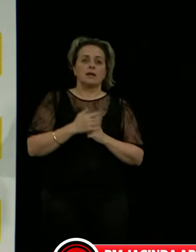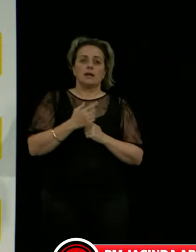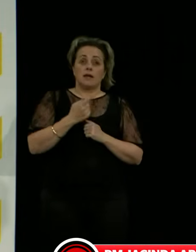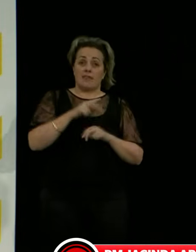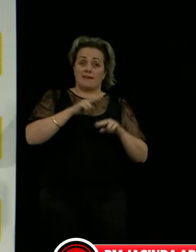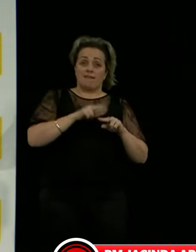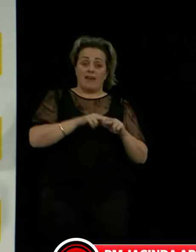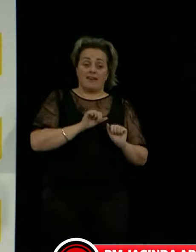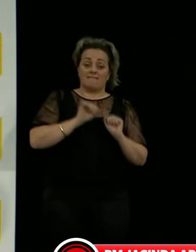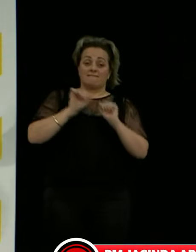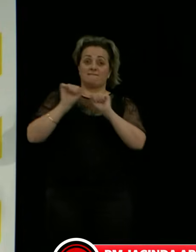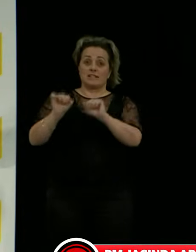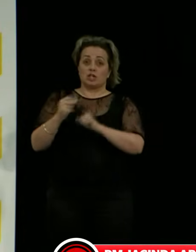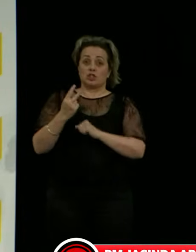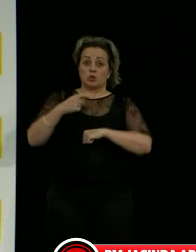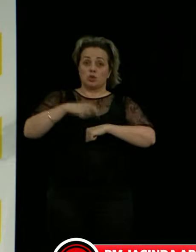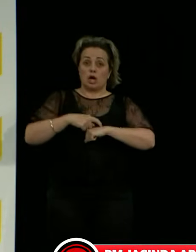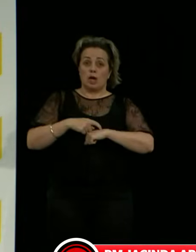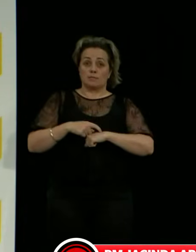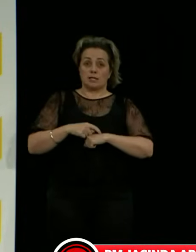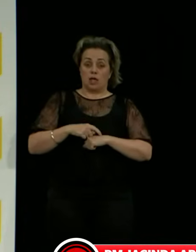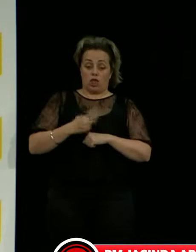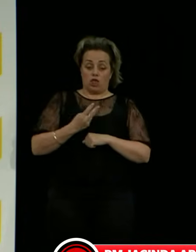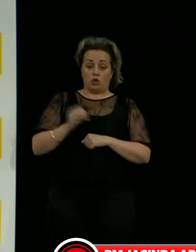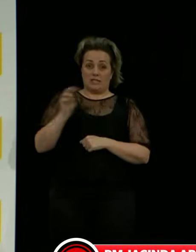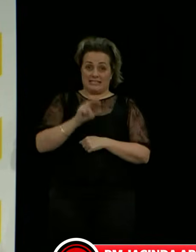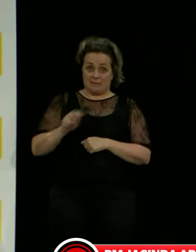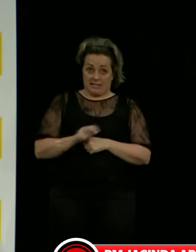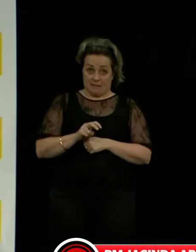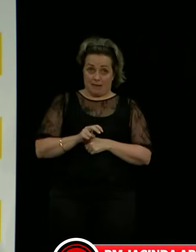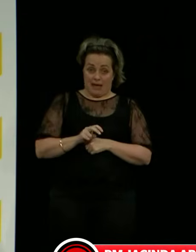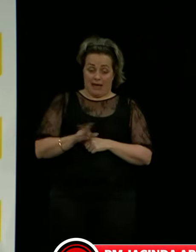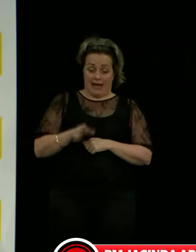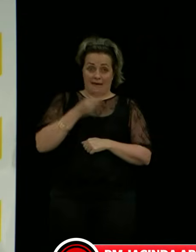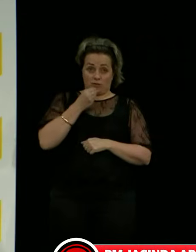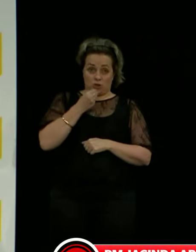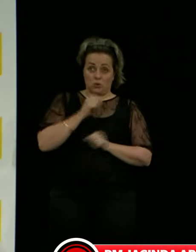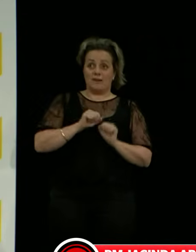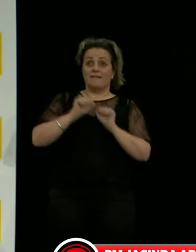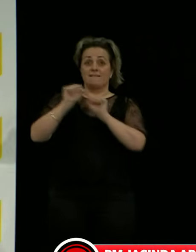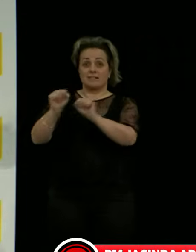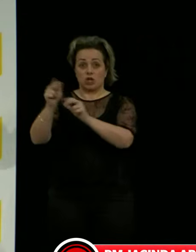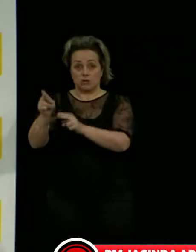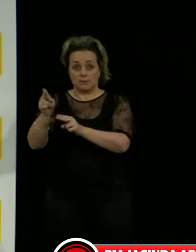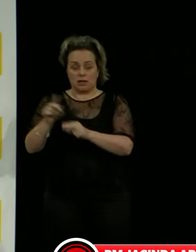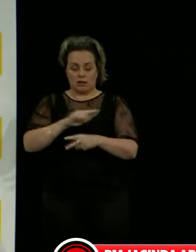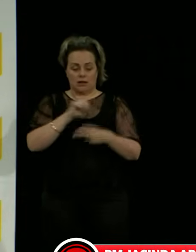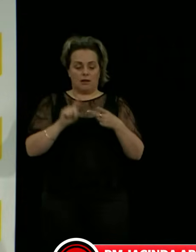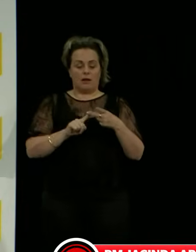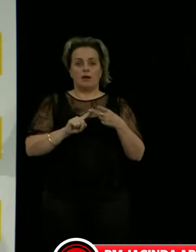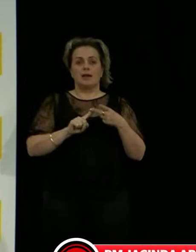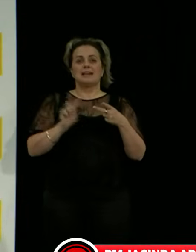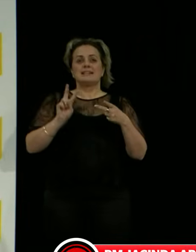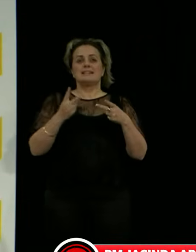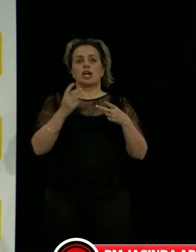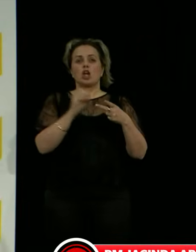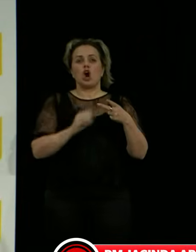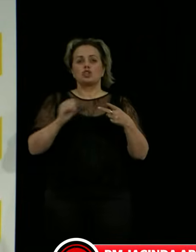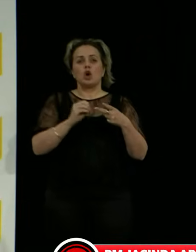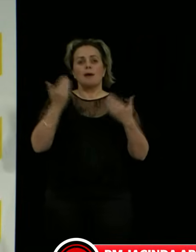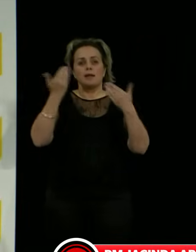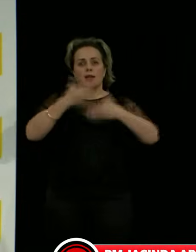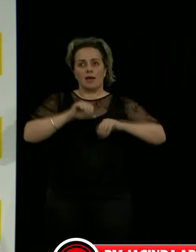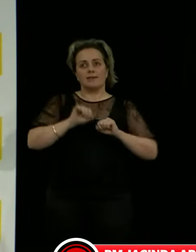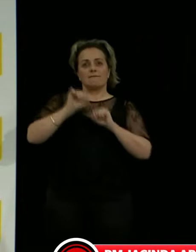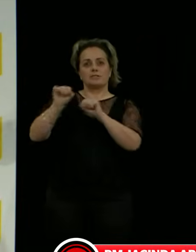visits, one on the 30th of September, during the afternoon, and one on the 2nd of October during the early evening. But of